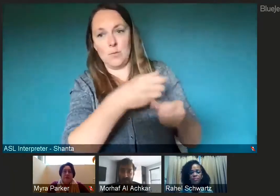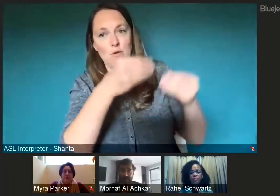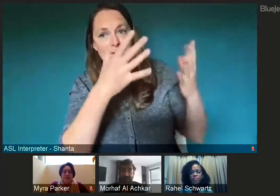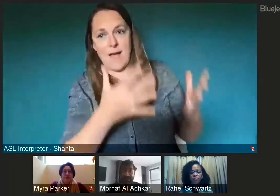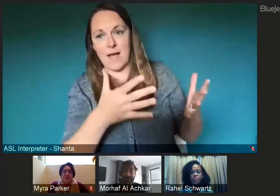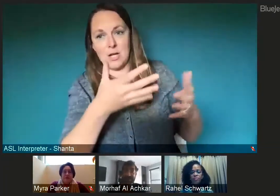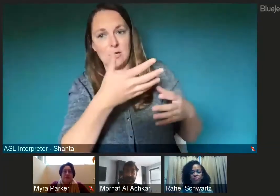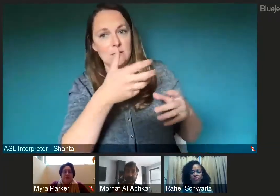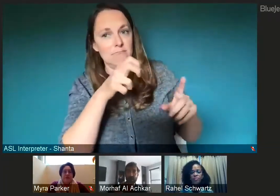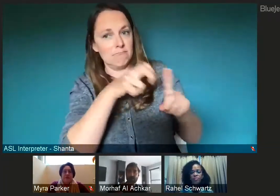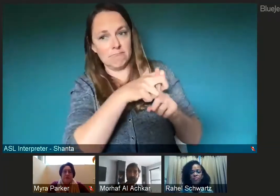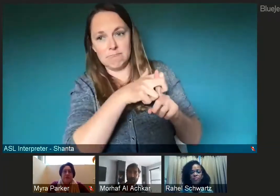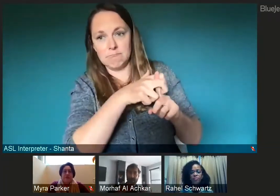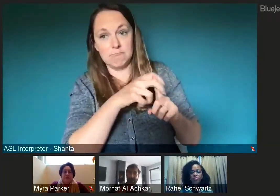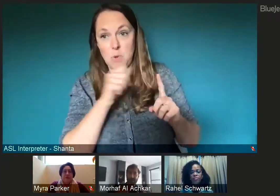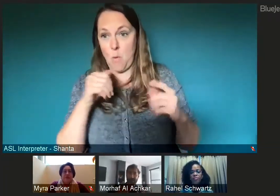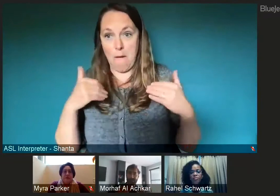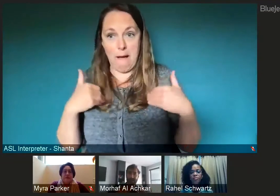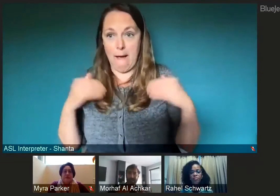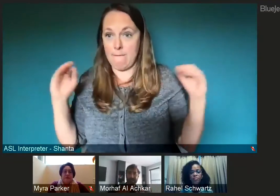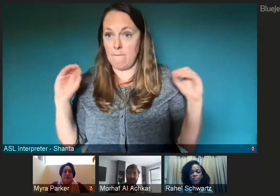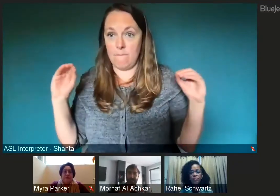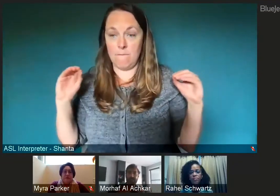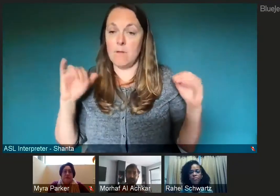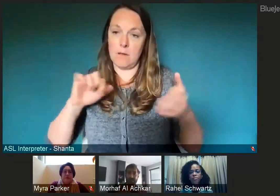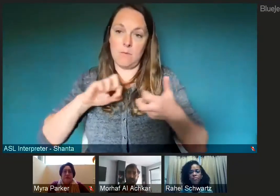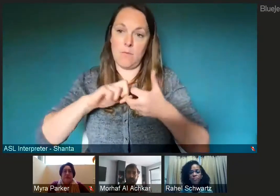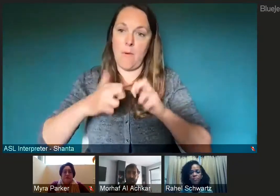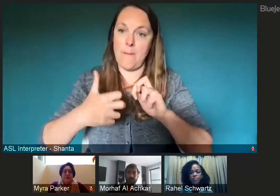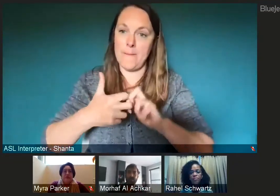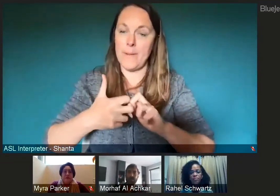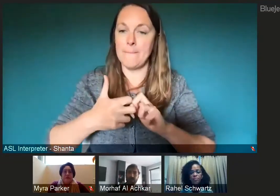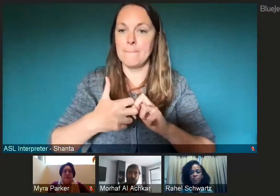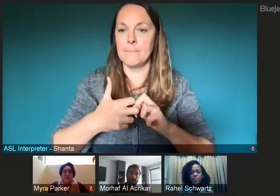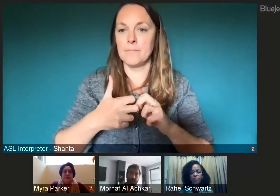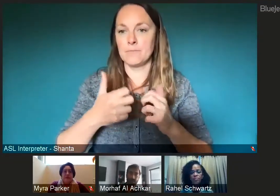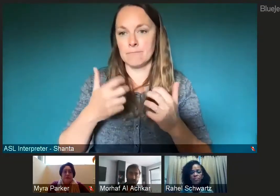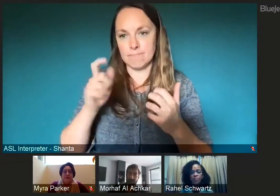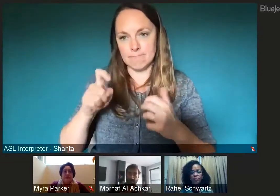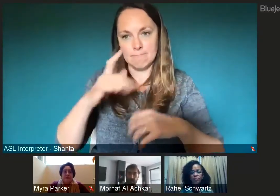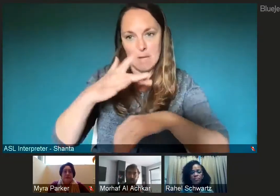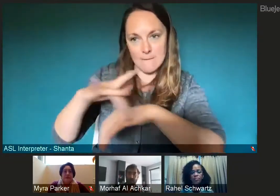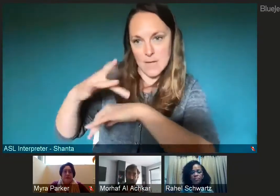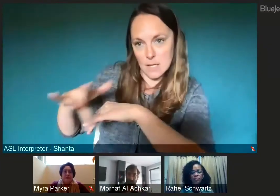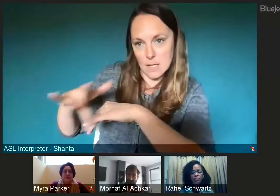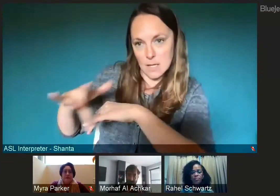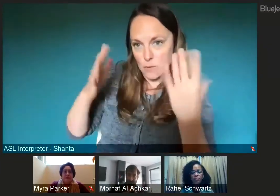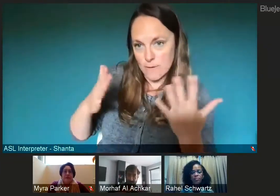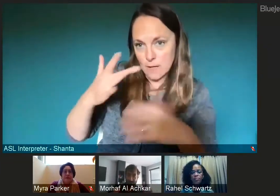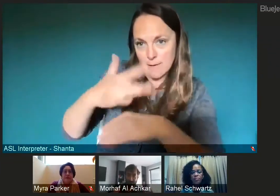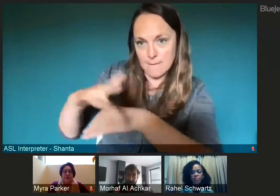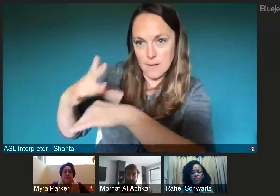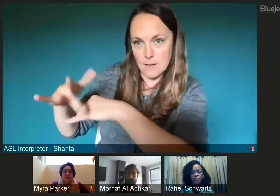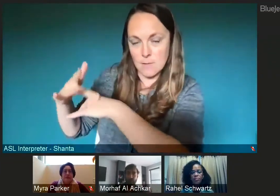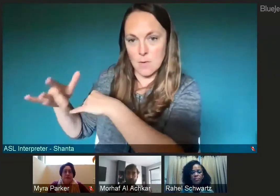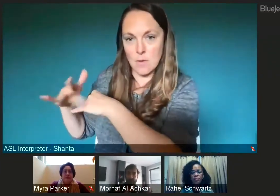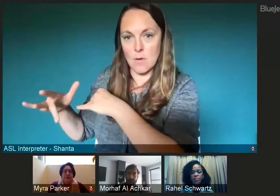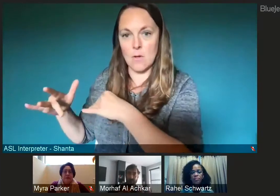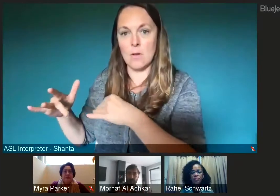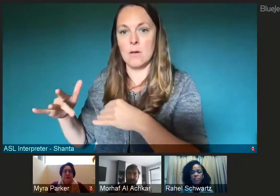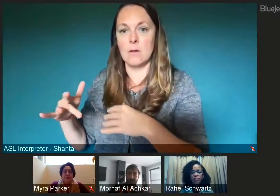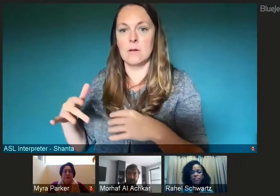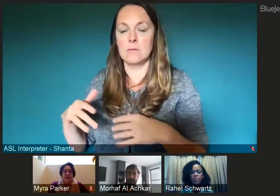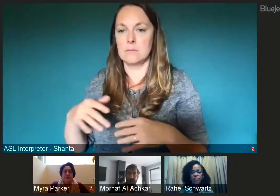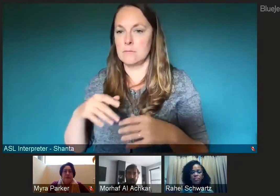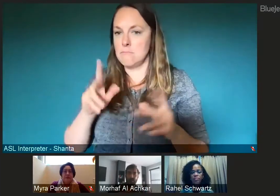So that is a problem. Making that available to people through everybody needs to be insured